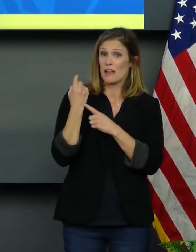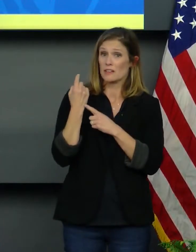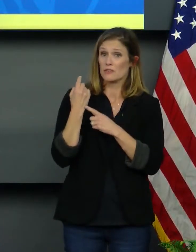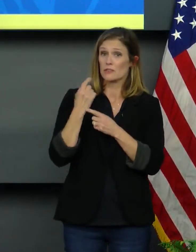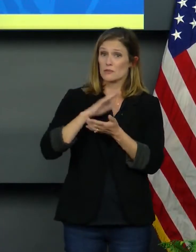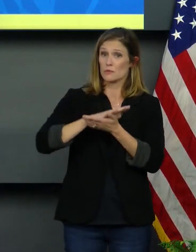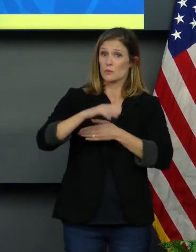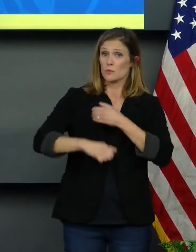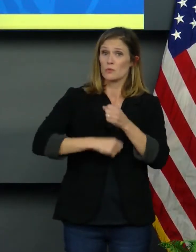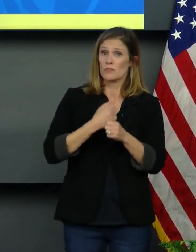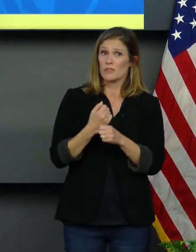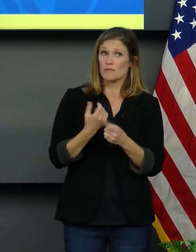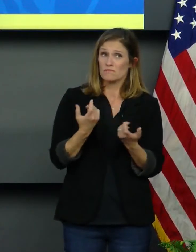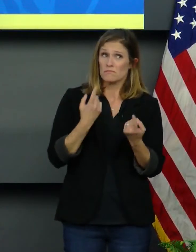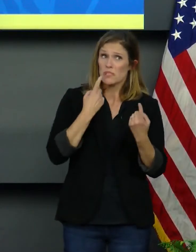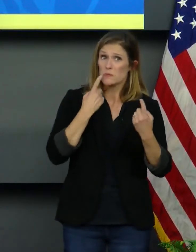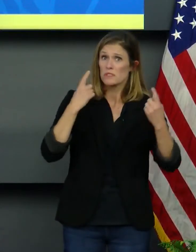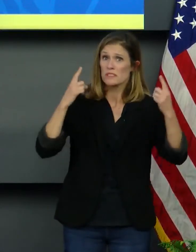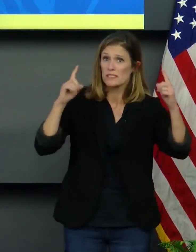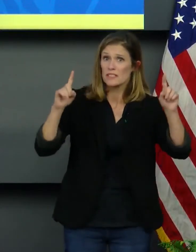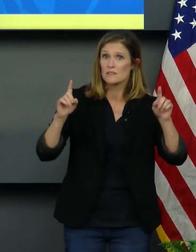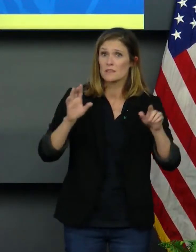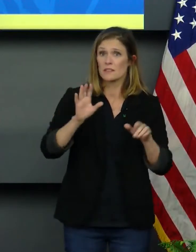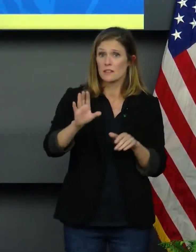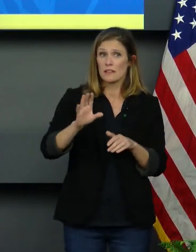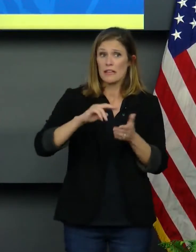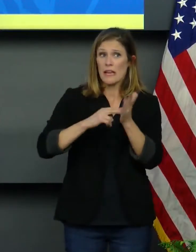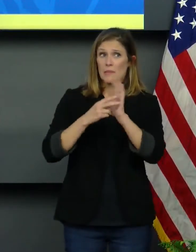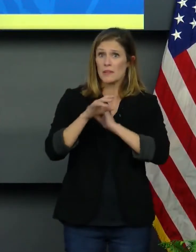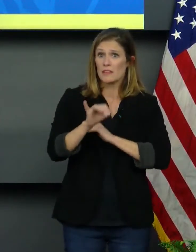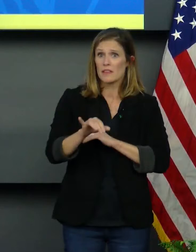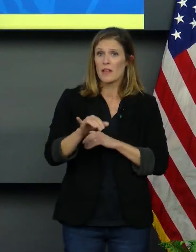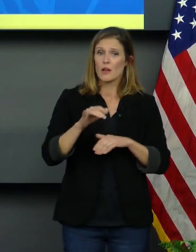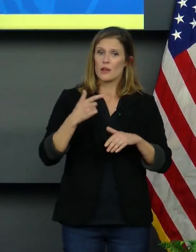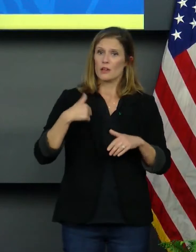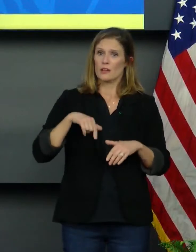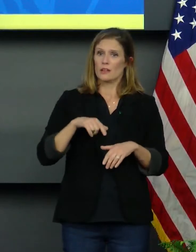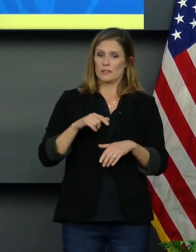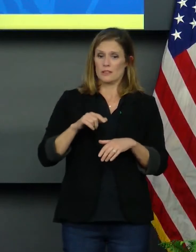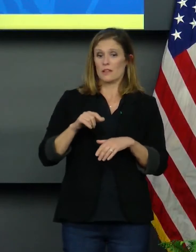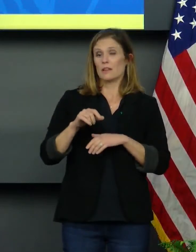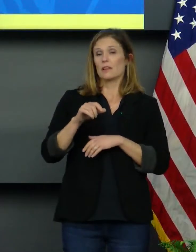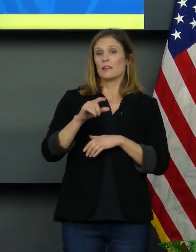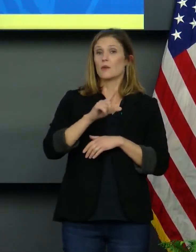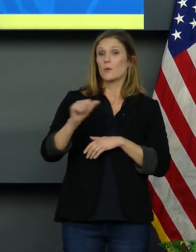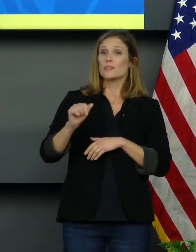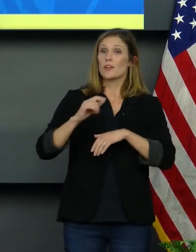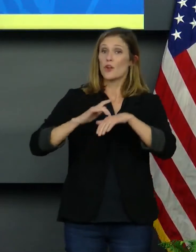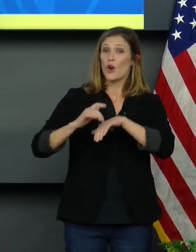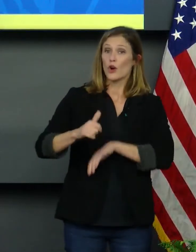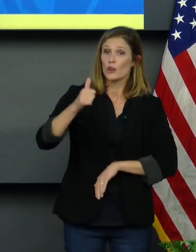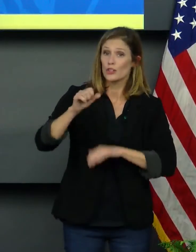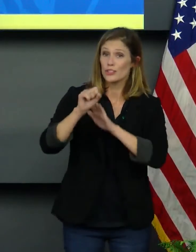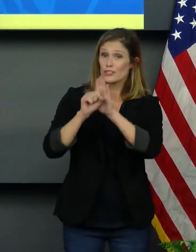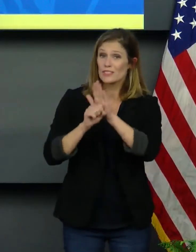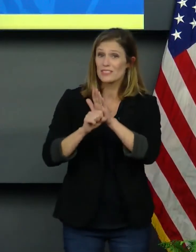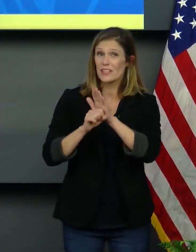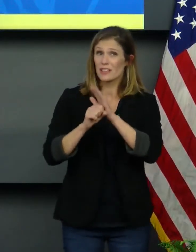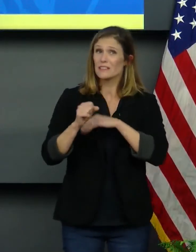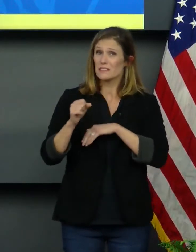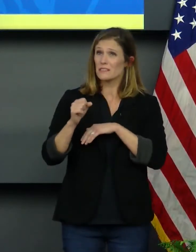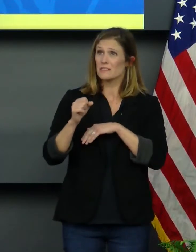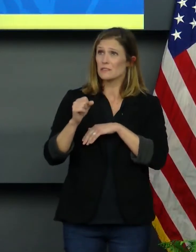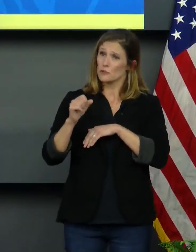successful. I mean that in all sincerity. We were one of the earlier states in the country to bring kids back for in-person